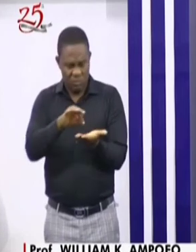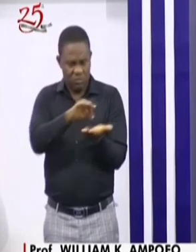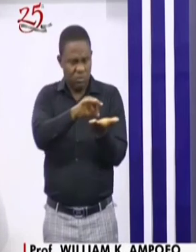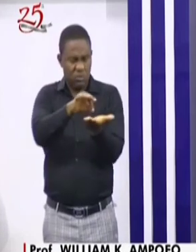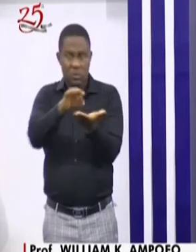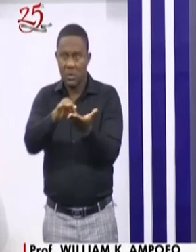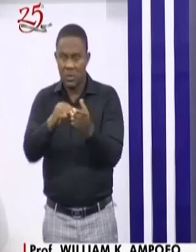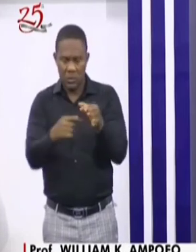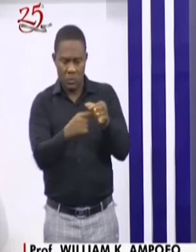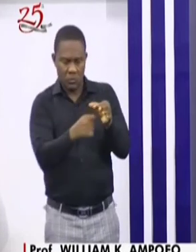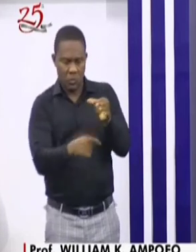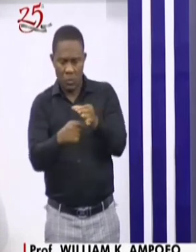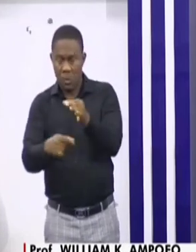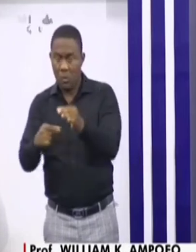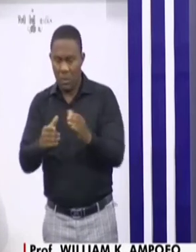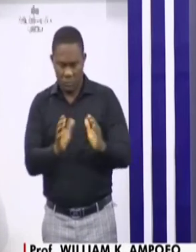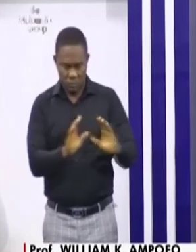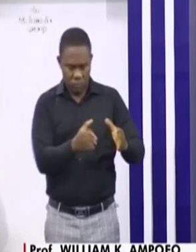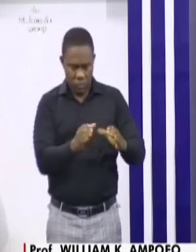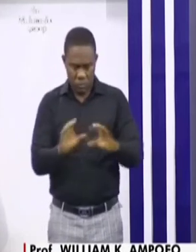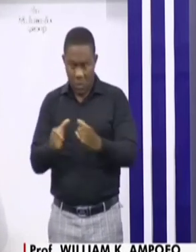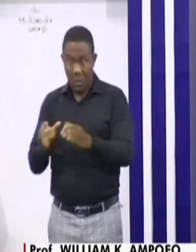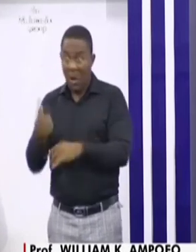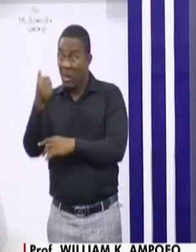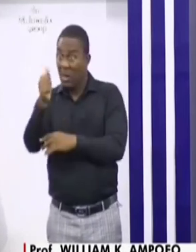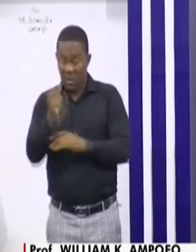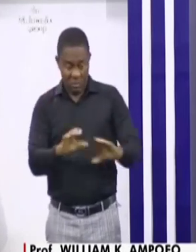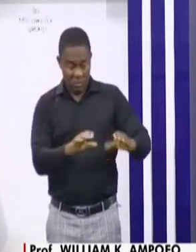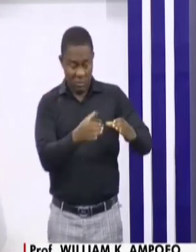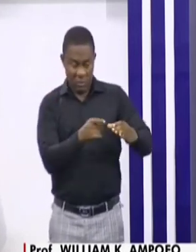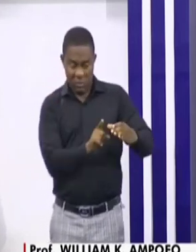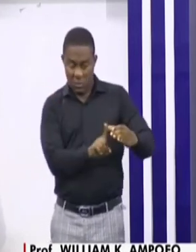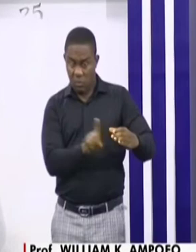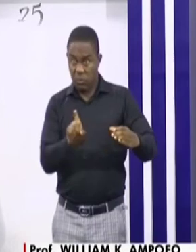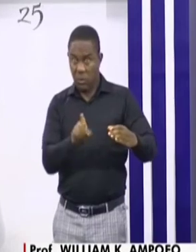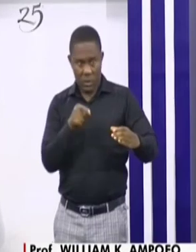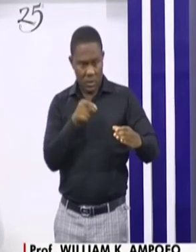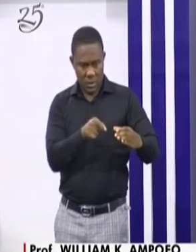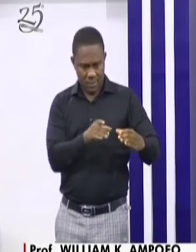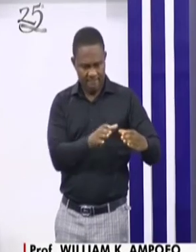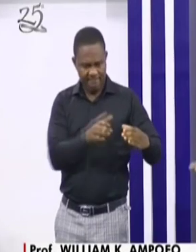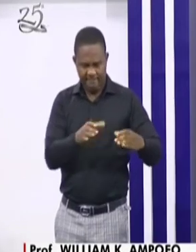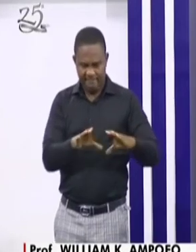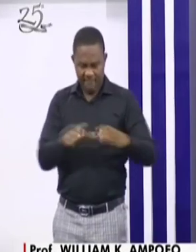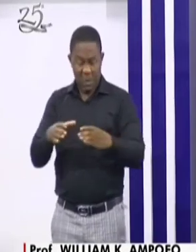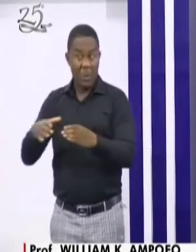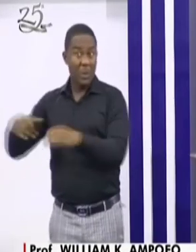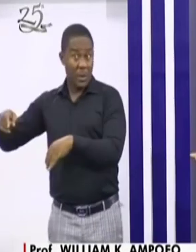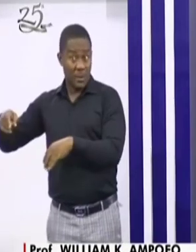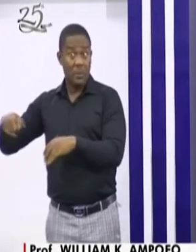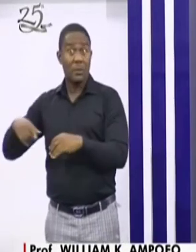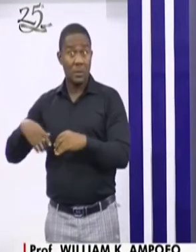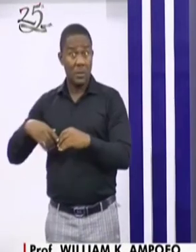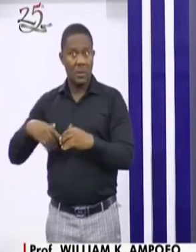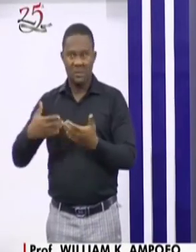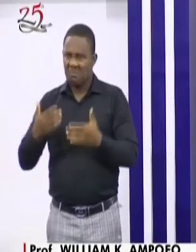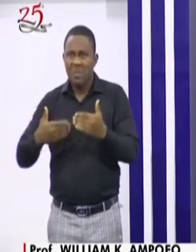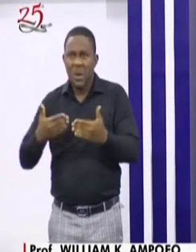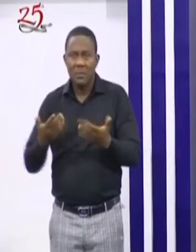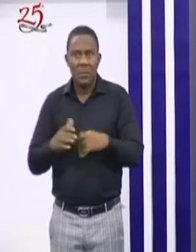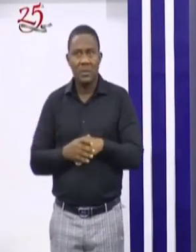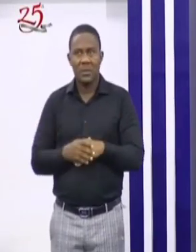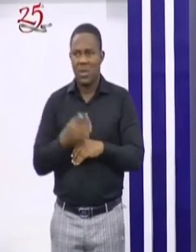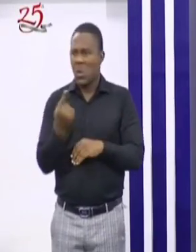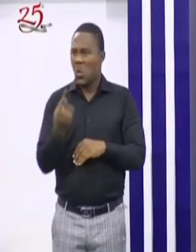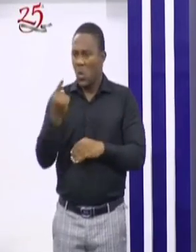pools of 10, and therefore you test at a time 100 pools. So in a short time, instead of